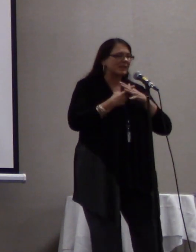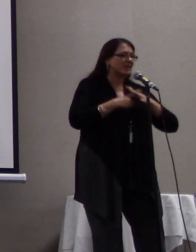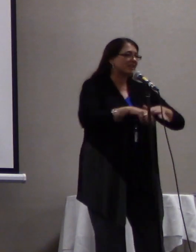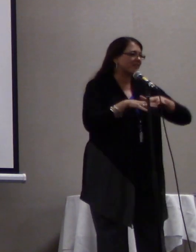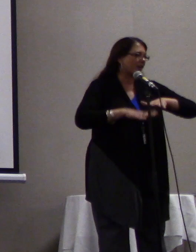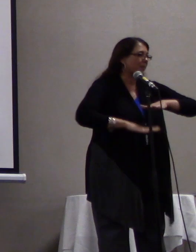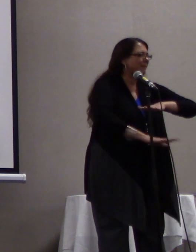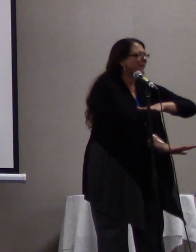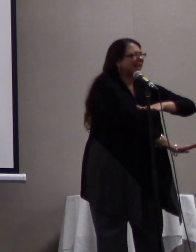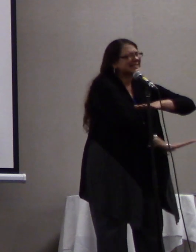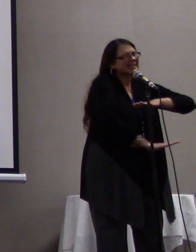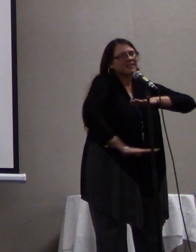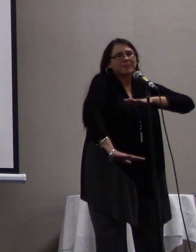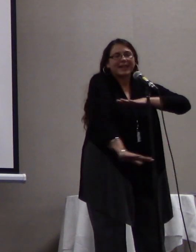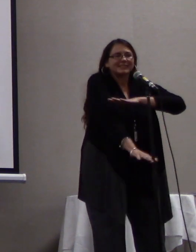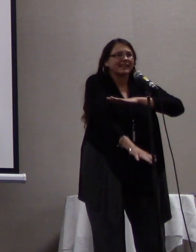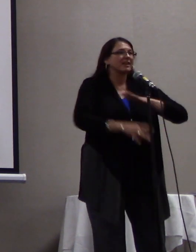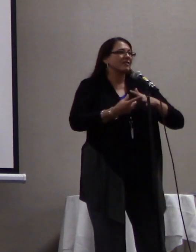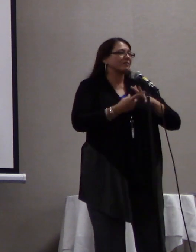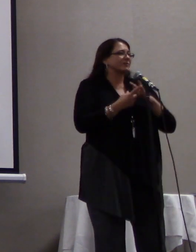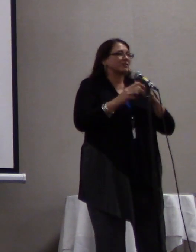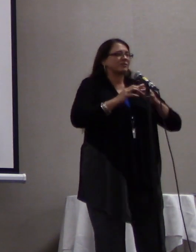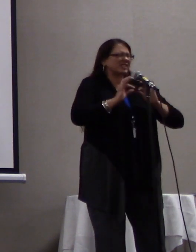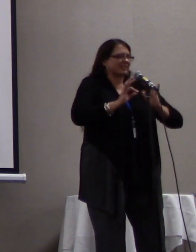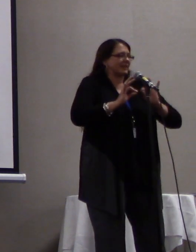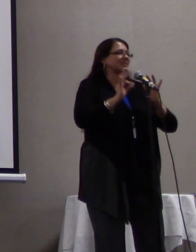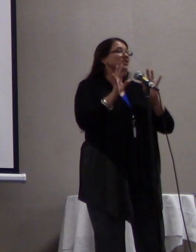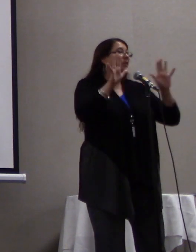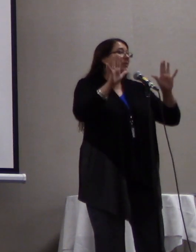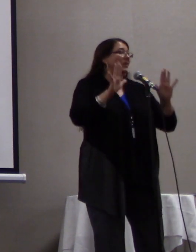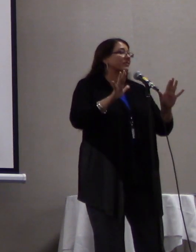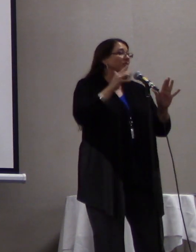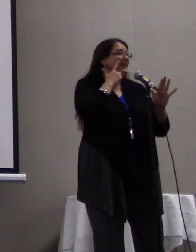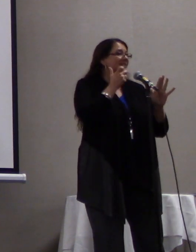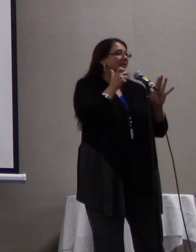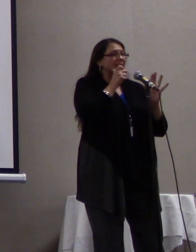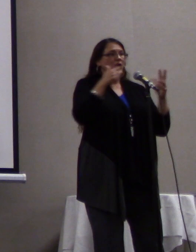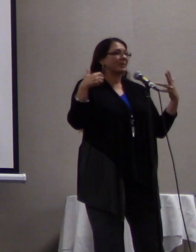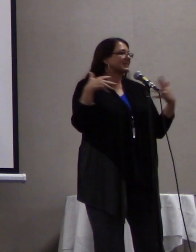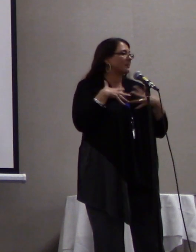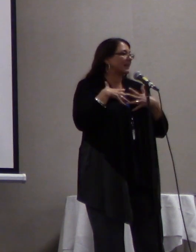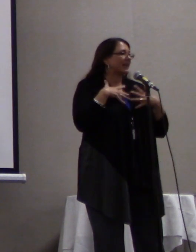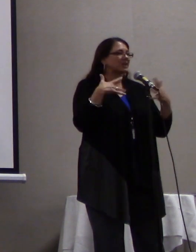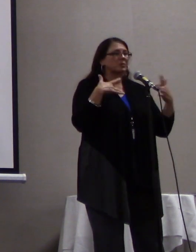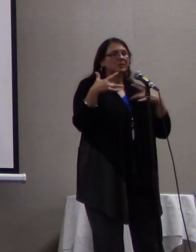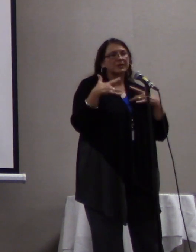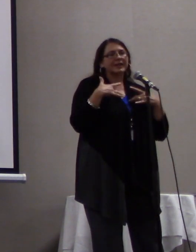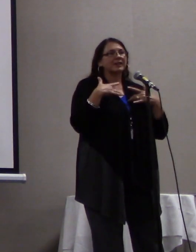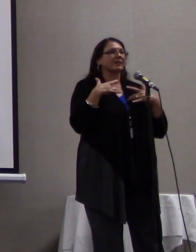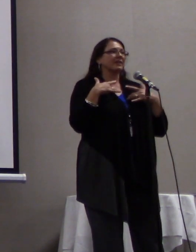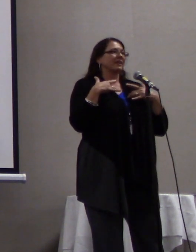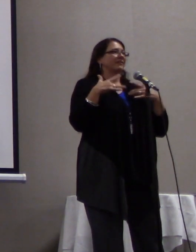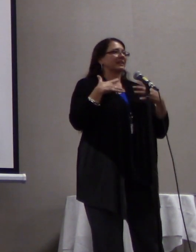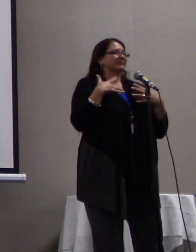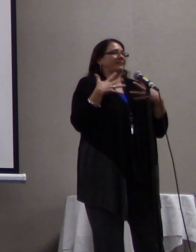fun. We started with very basic of basic. It's just going to be wonderful because don't be intimidated or worried